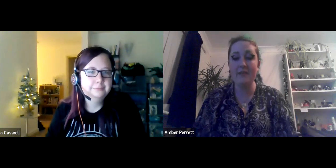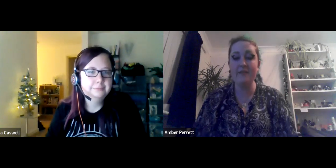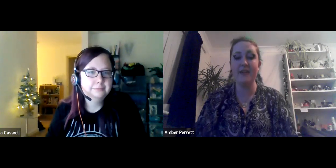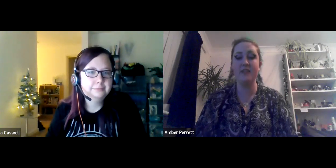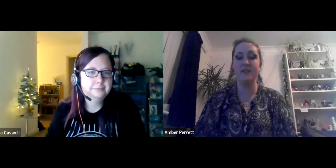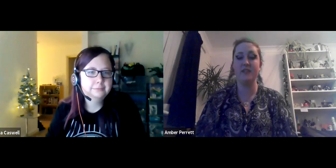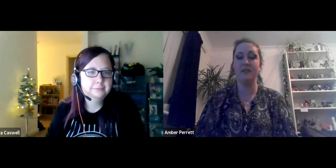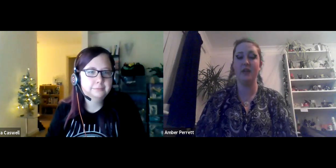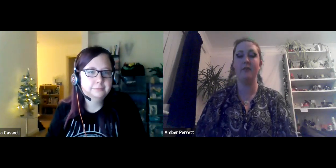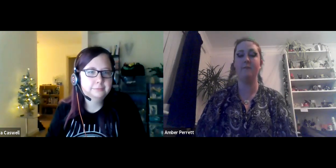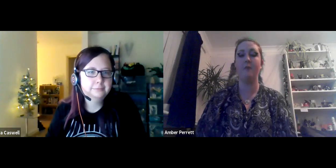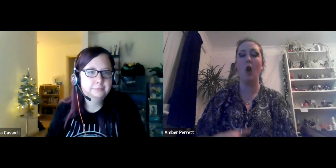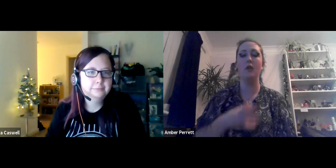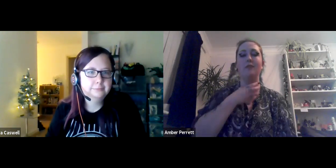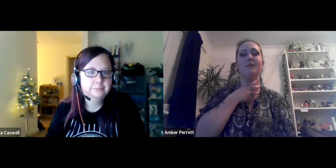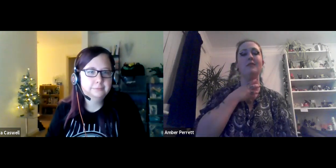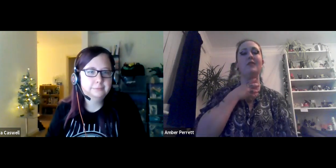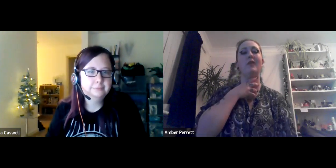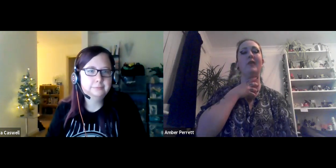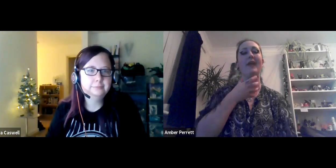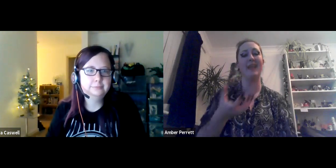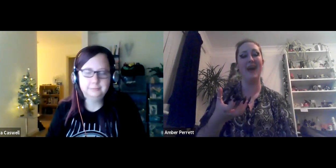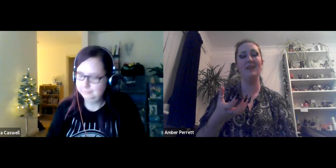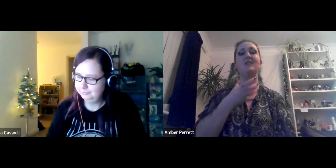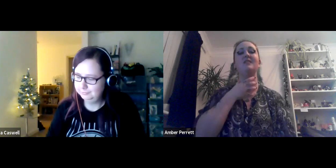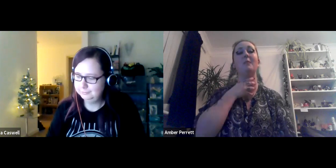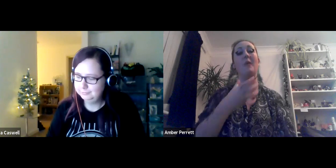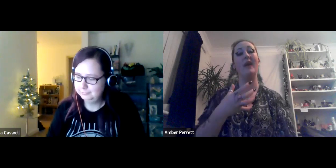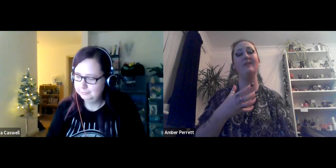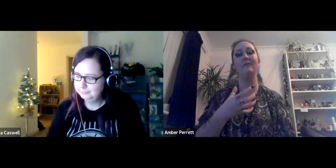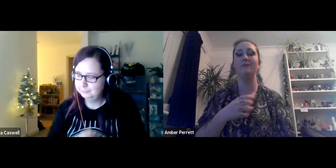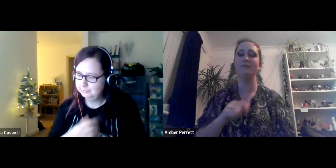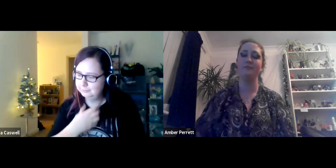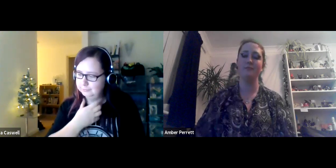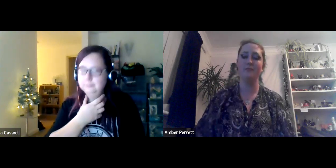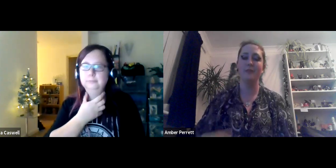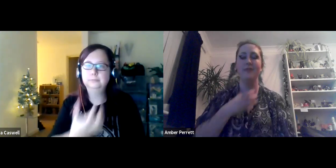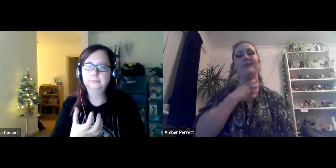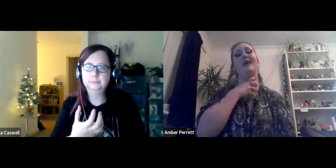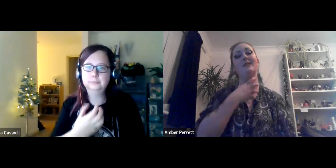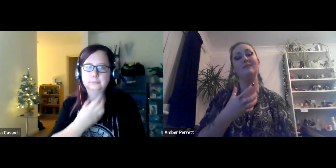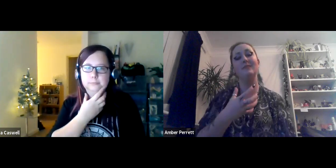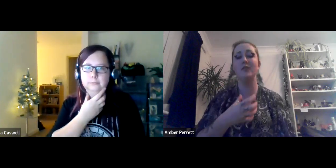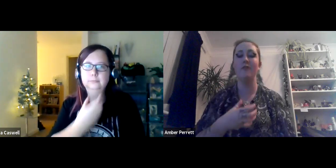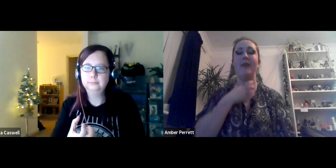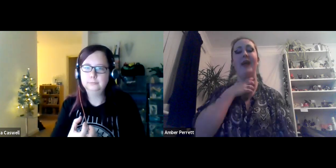Brave is, I've got frog, so you're like that. You're brave. Yeah, let's do it from the neck.